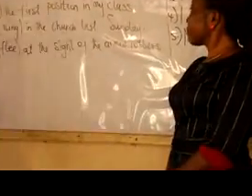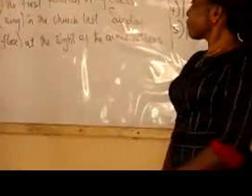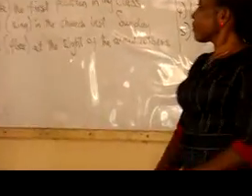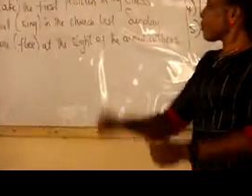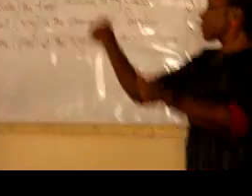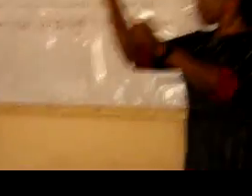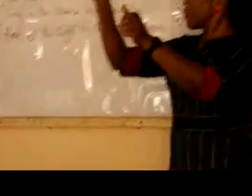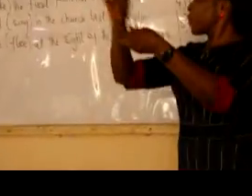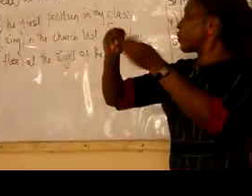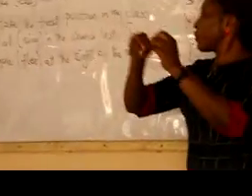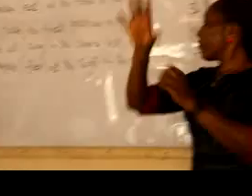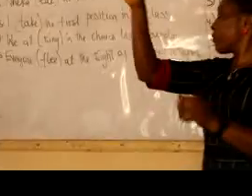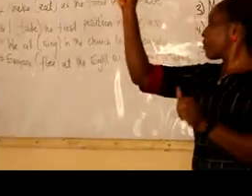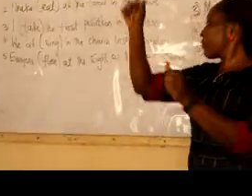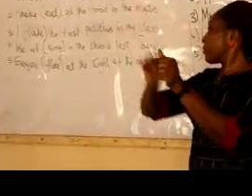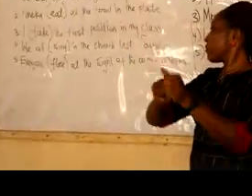Okay.